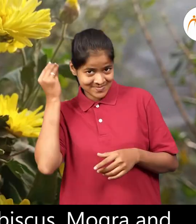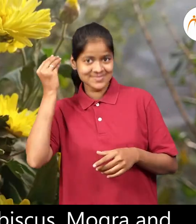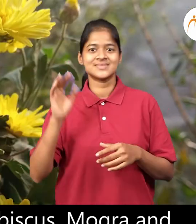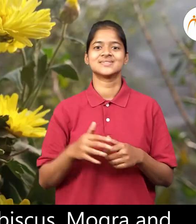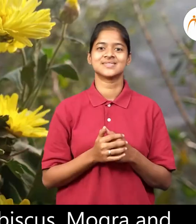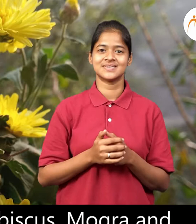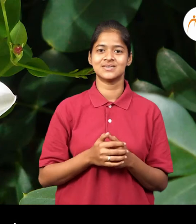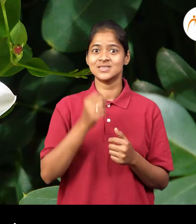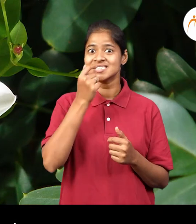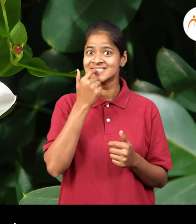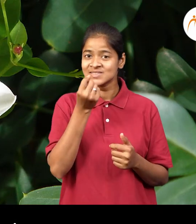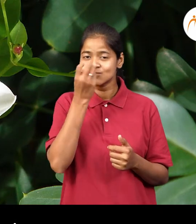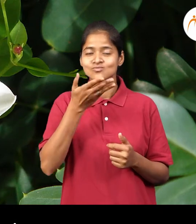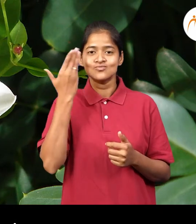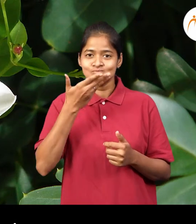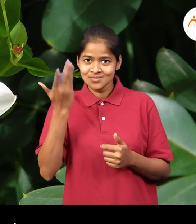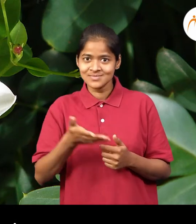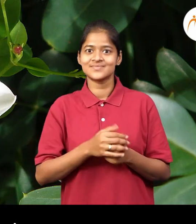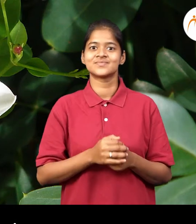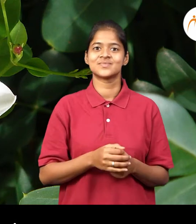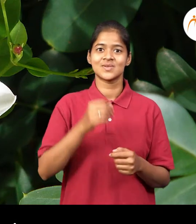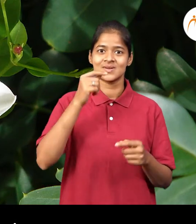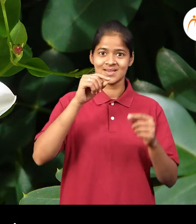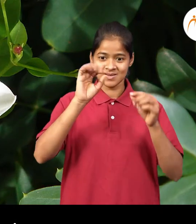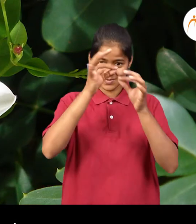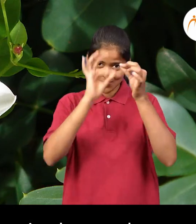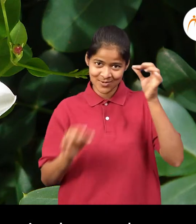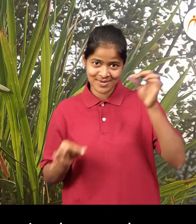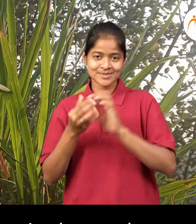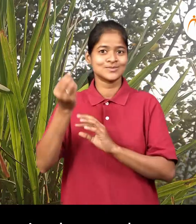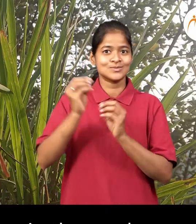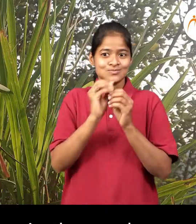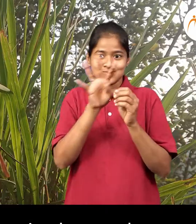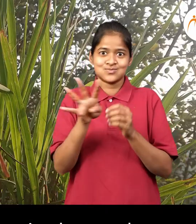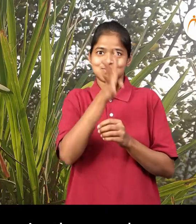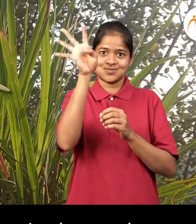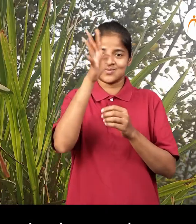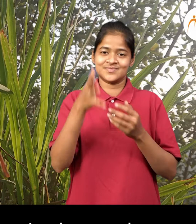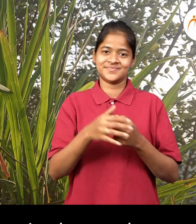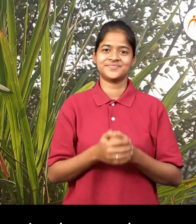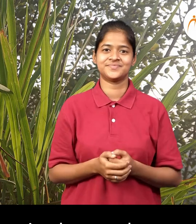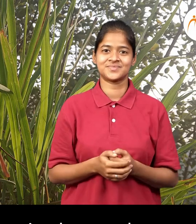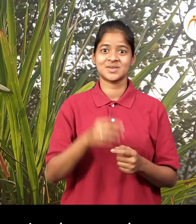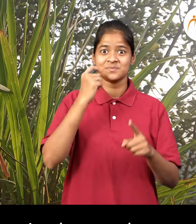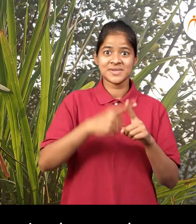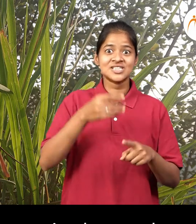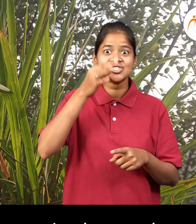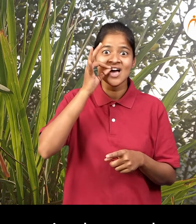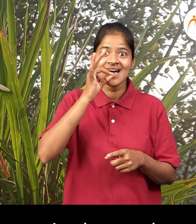there is a jasmine creeper there is lemongrass in the garden